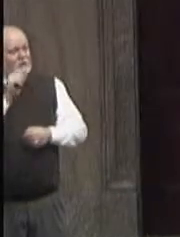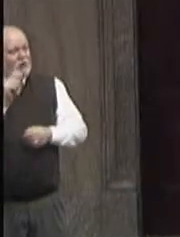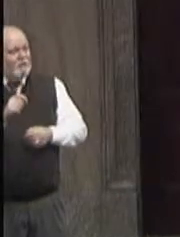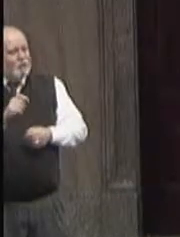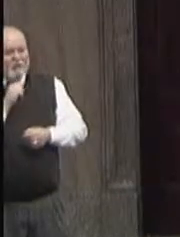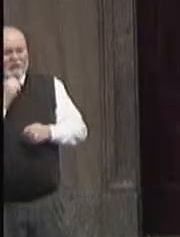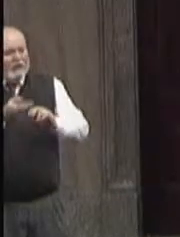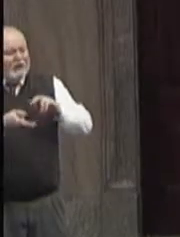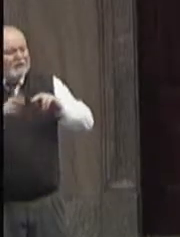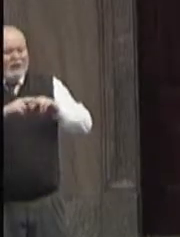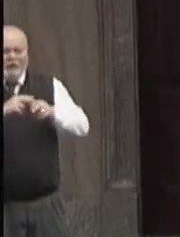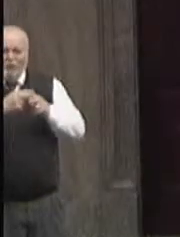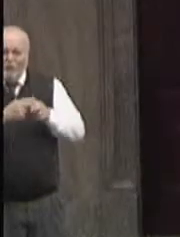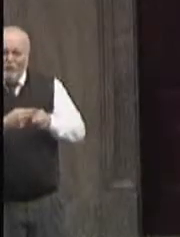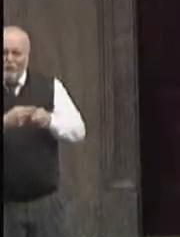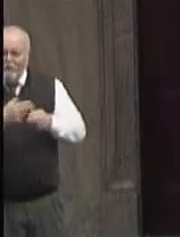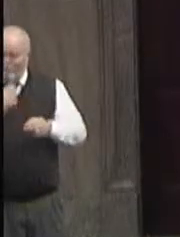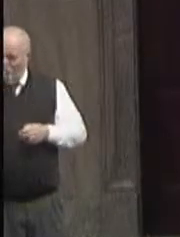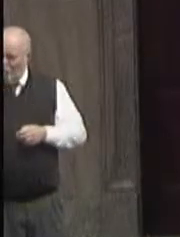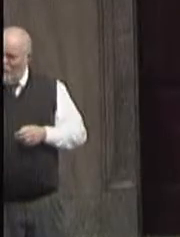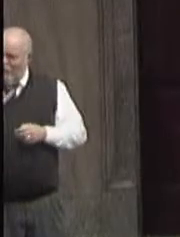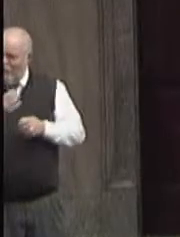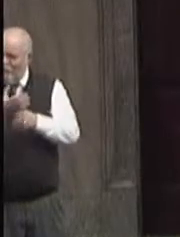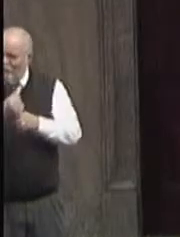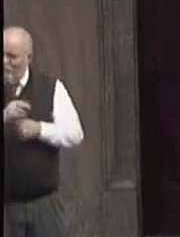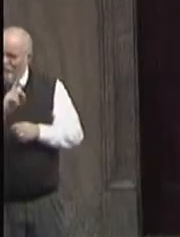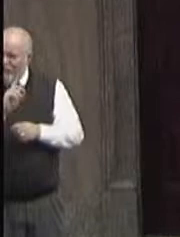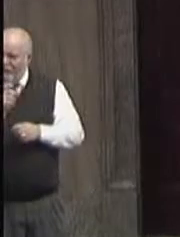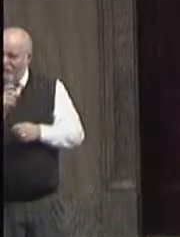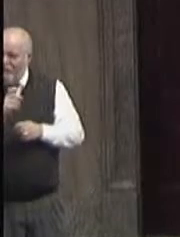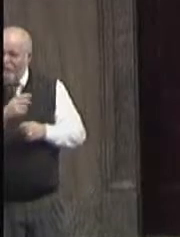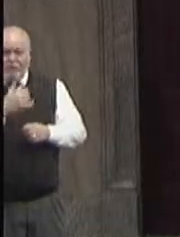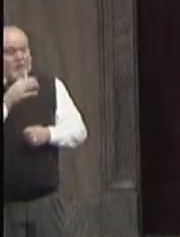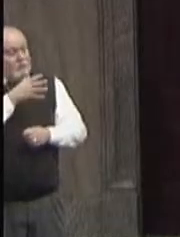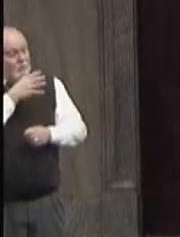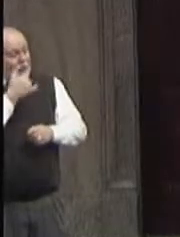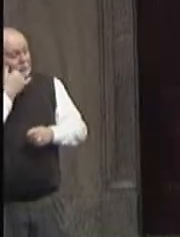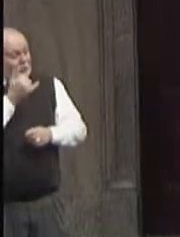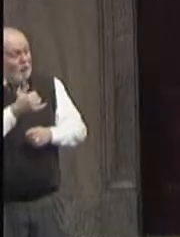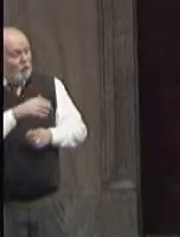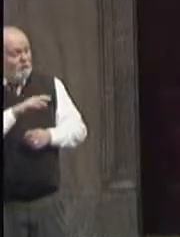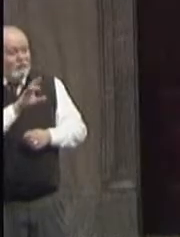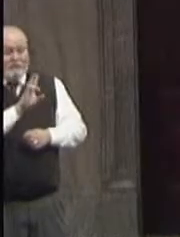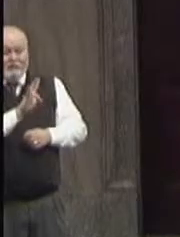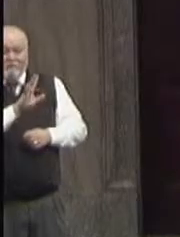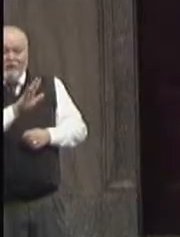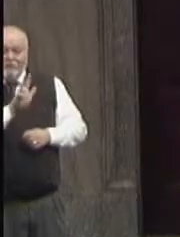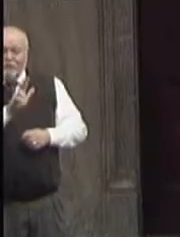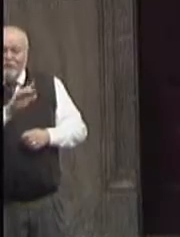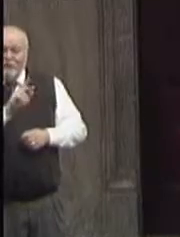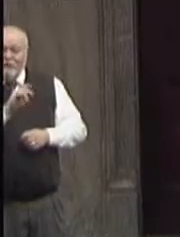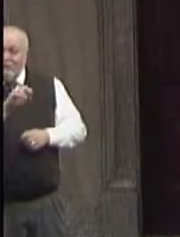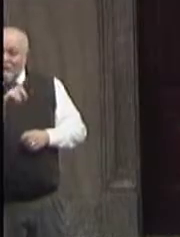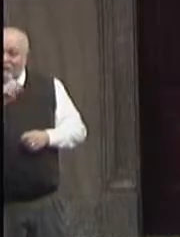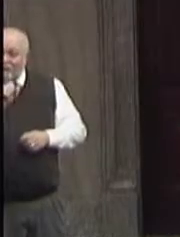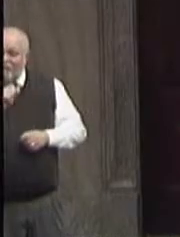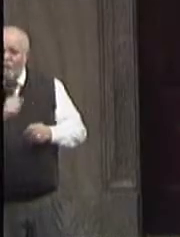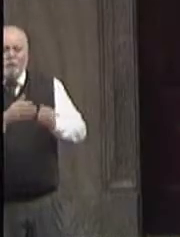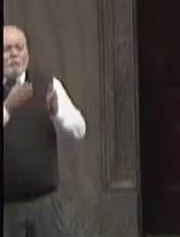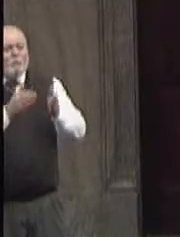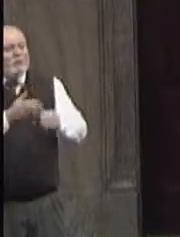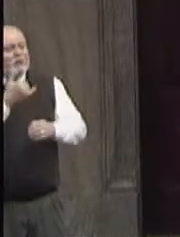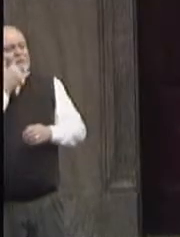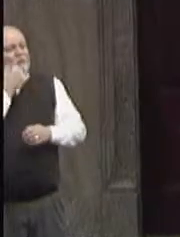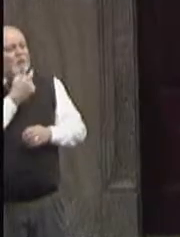gaining any weight, which is why he received that diagnosis. The mom called the number 753 Kids, and the person on the phone